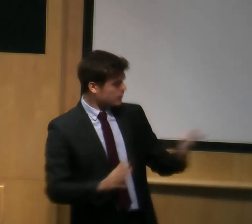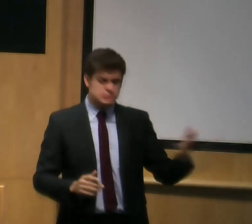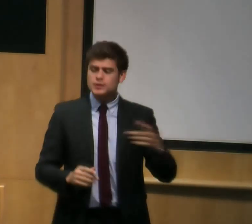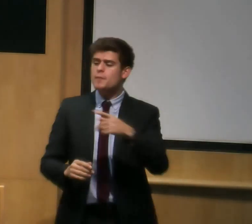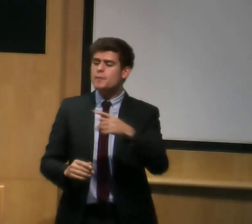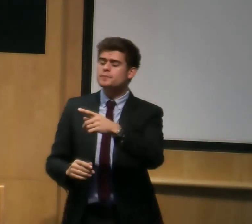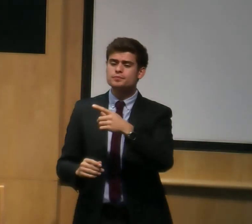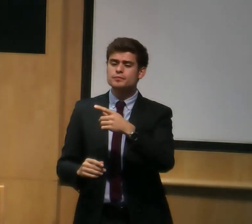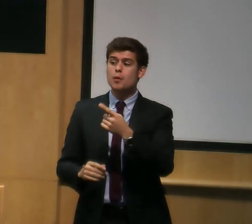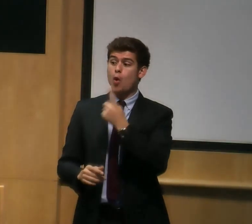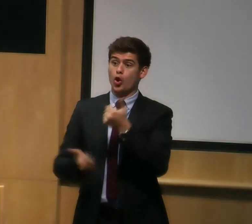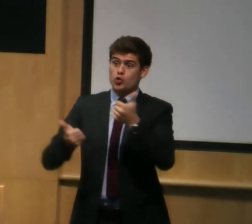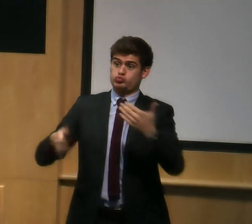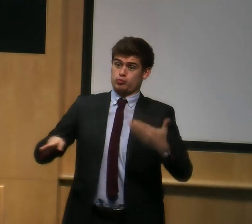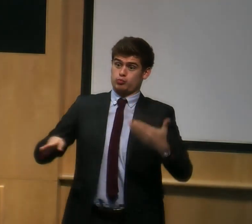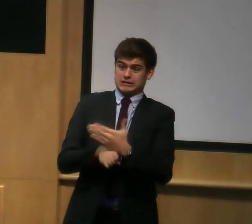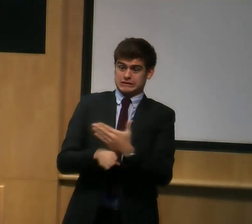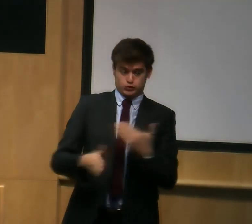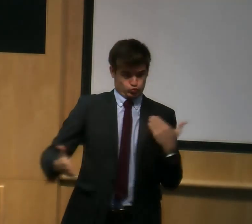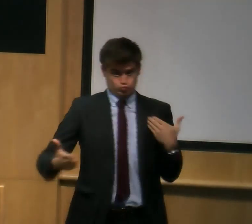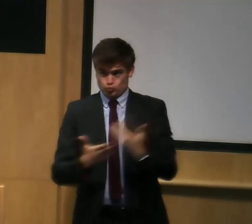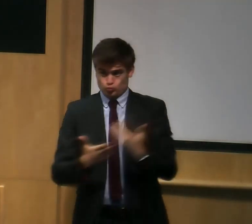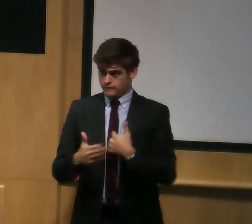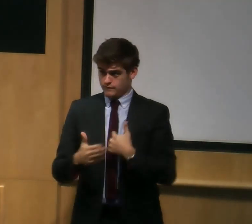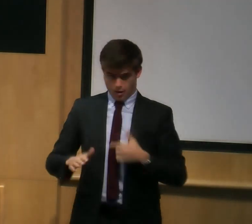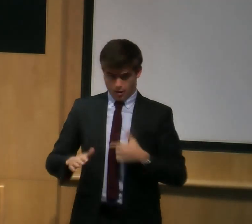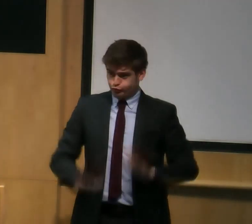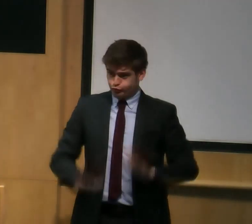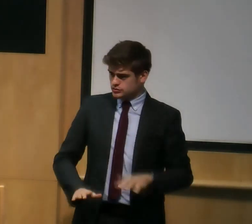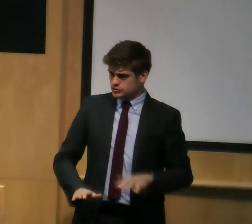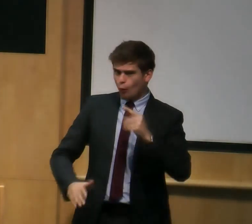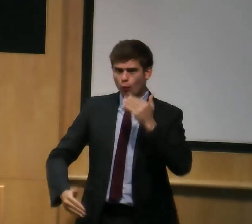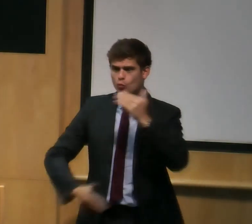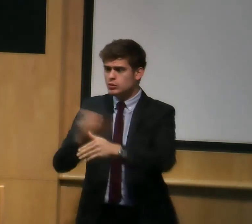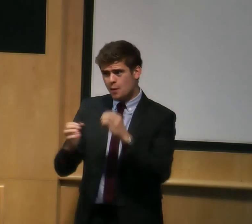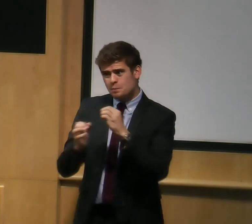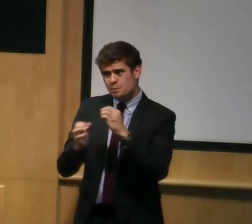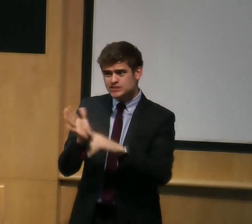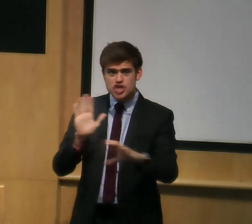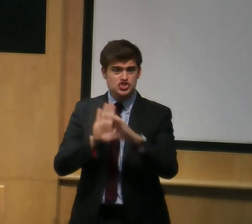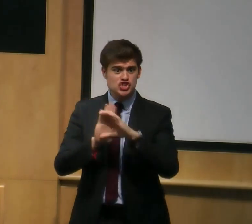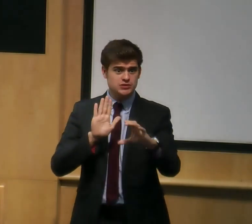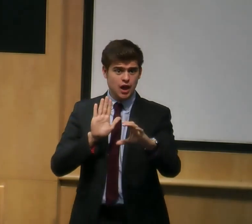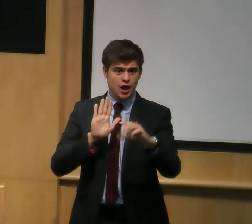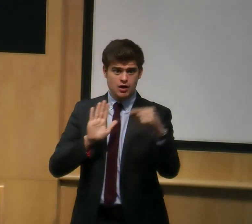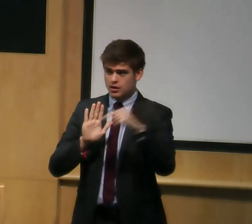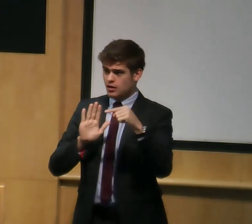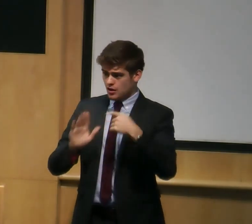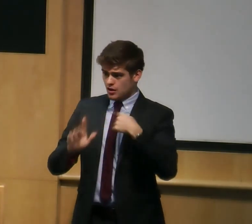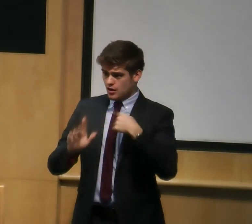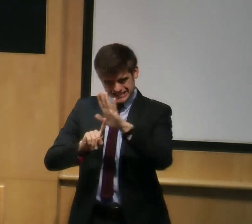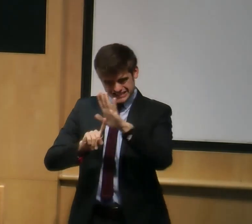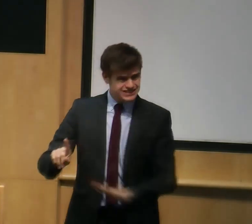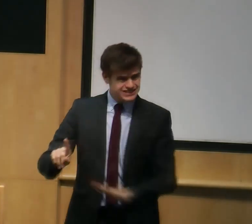Thomas, to either of us. Well, I'll answer, and if Thomas wants to add, that's absolutely fine. Now, I think the BSL Charter is a